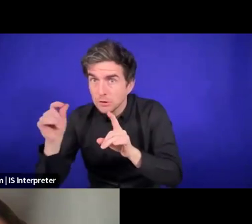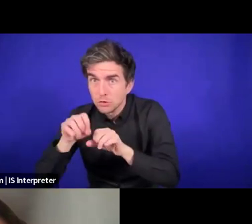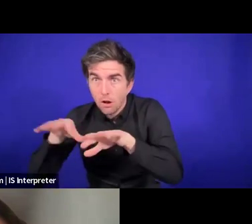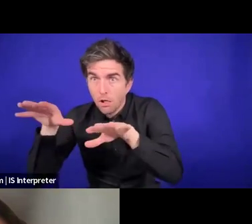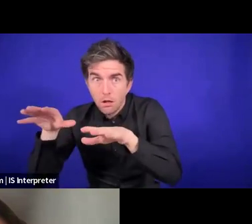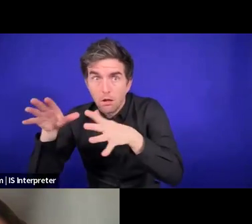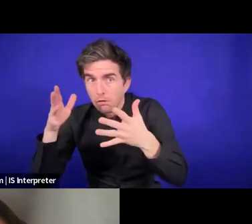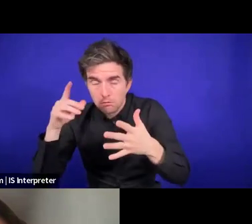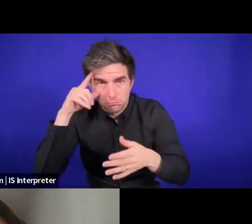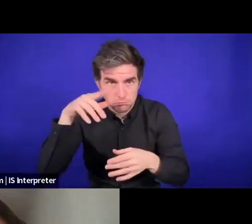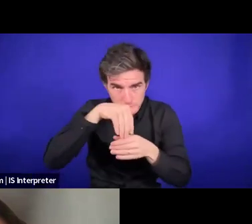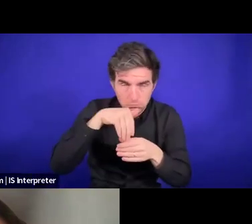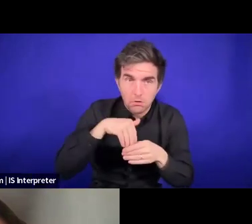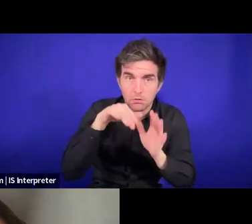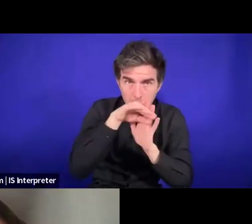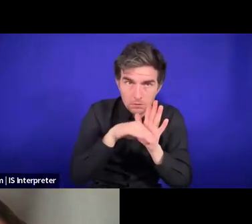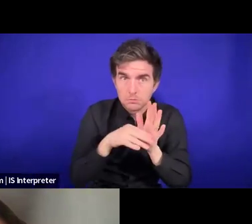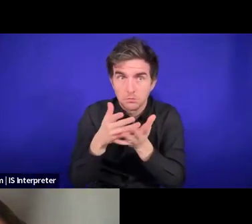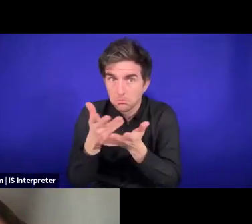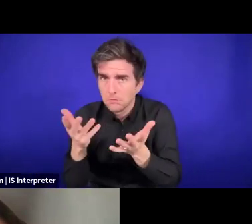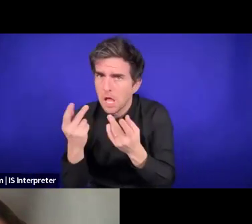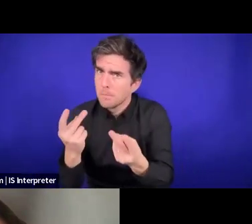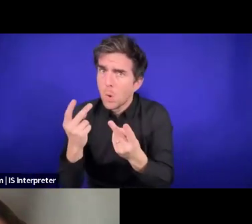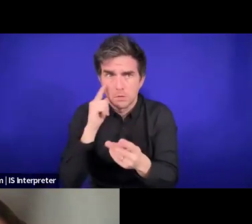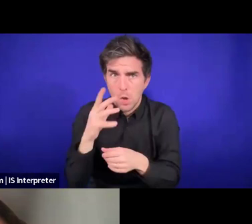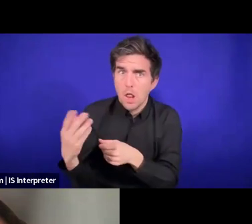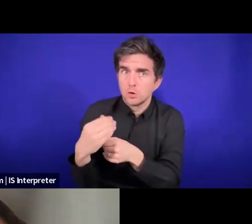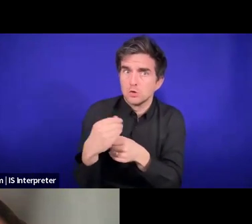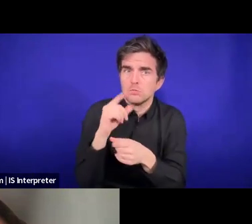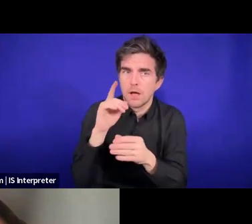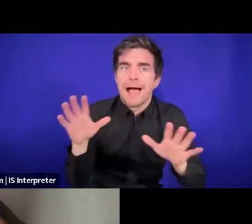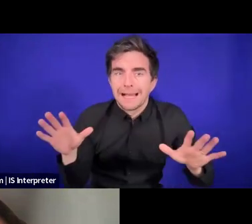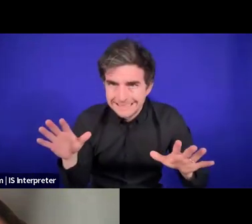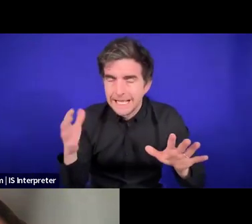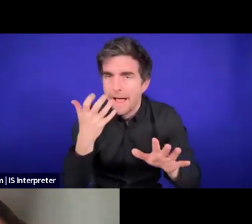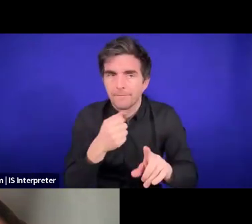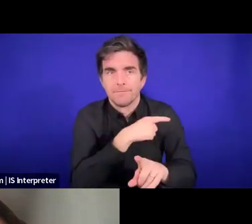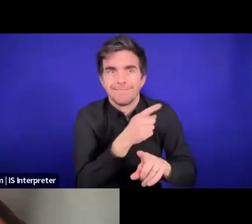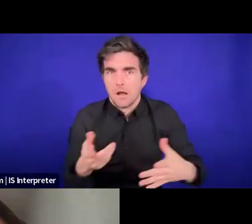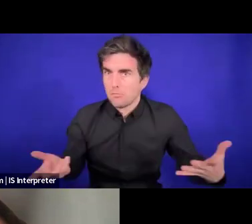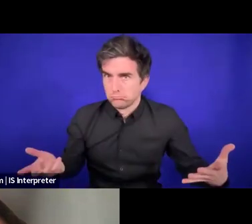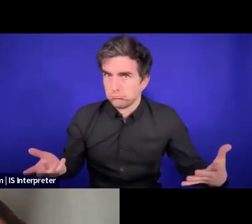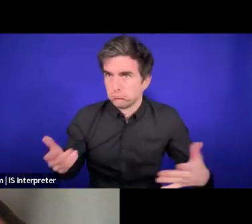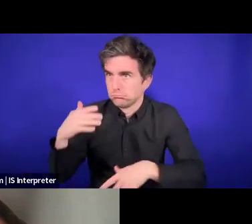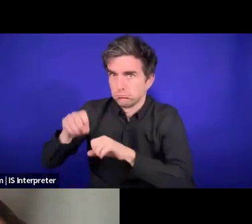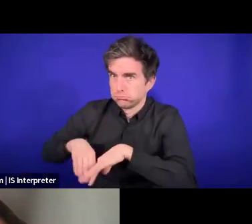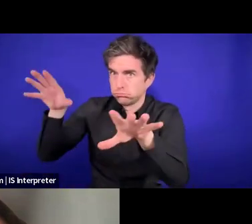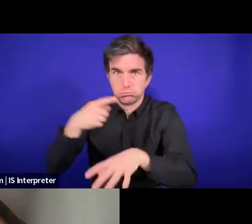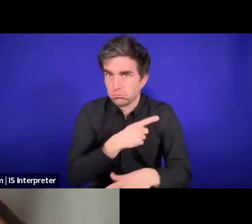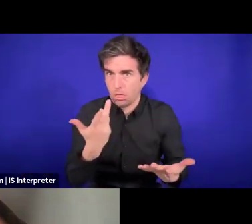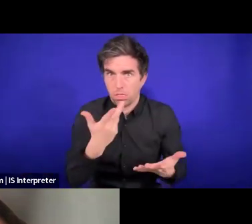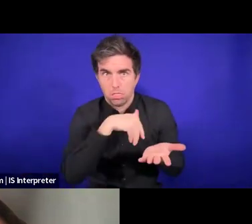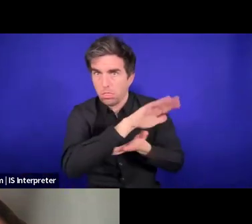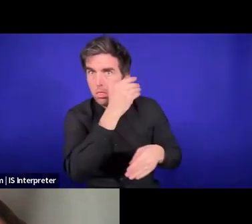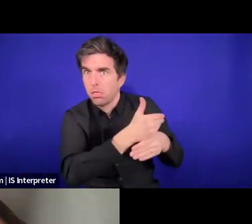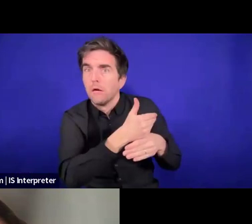roll these out. So, you know, again, I think the report goes into more detail about how this might play out in practice, but thanks for flagging that issue up. I think it's an important one to